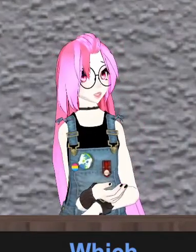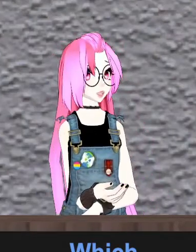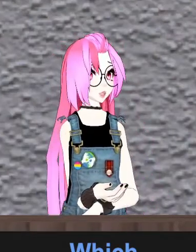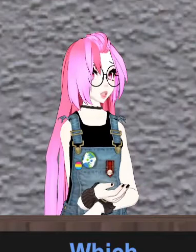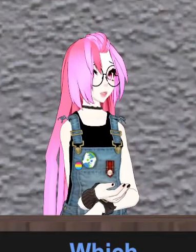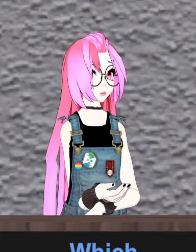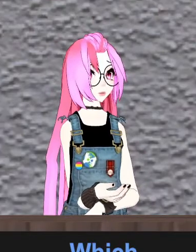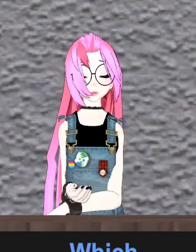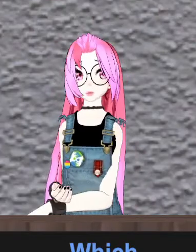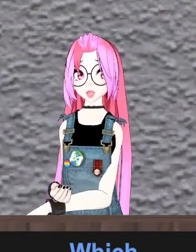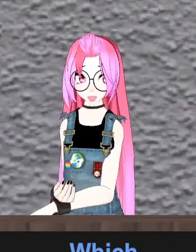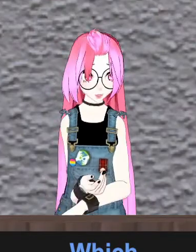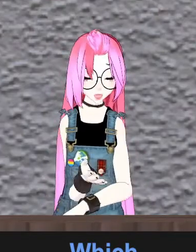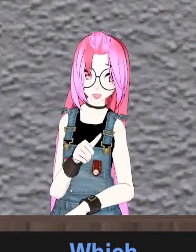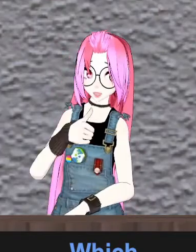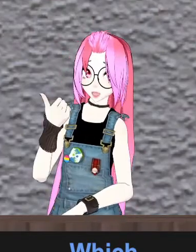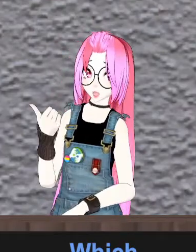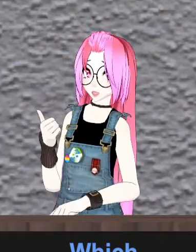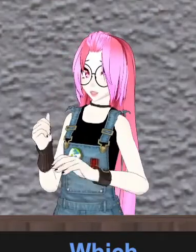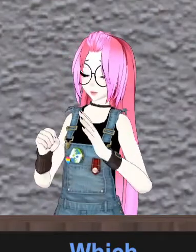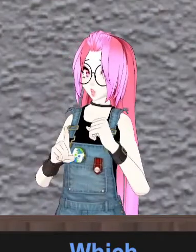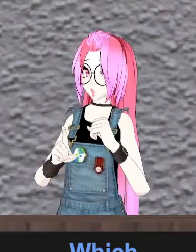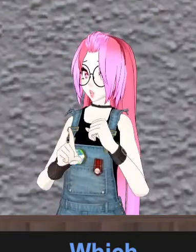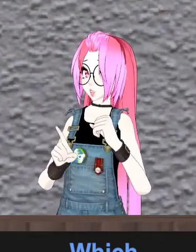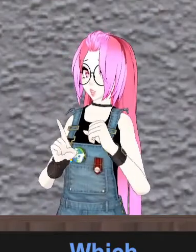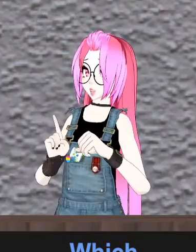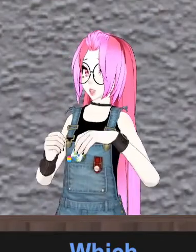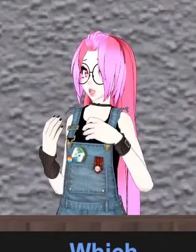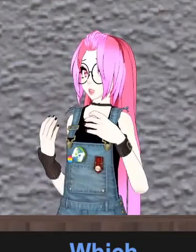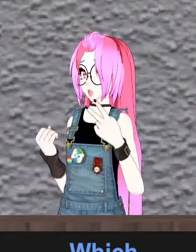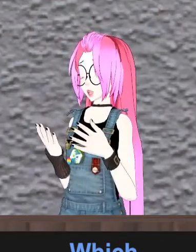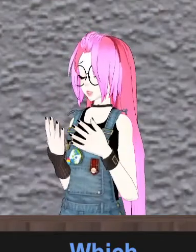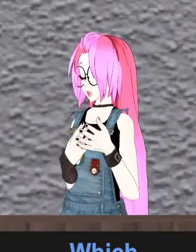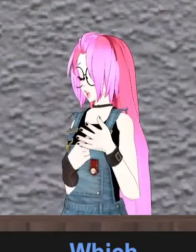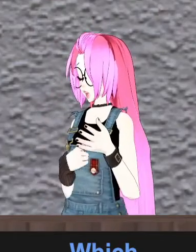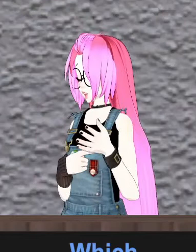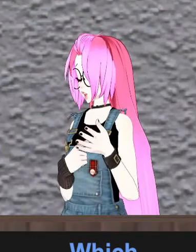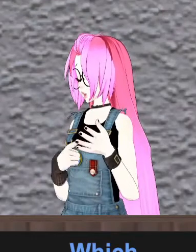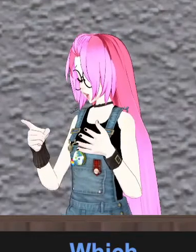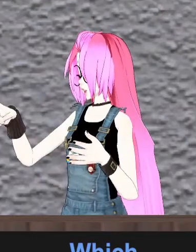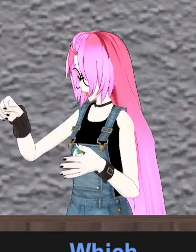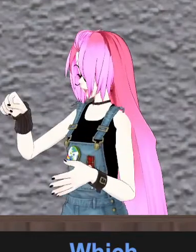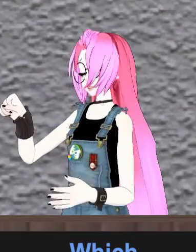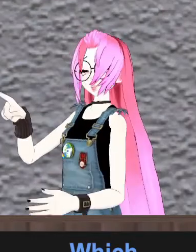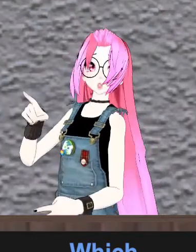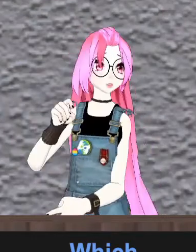saying hello? Okay. Alright, well, do you guys want to go over some more words? Or what else do you want to discuss? Yeah, some more words?